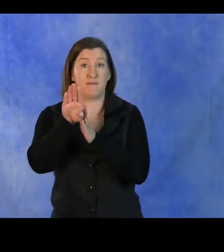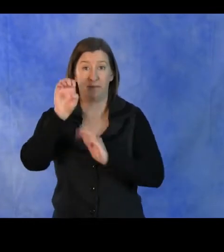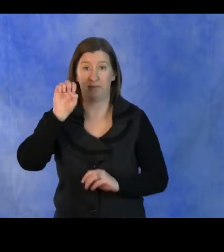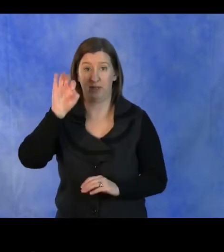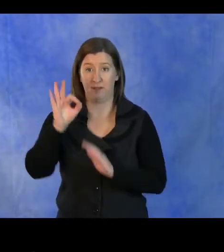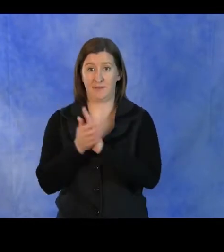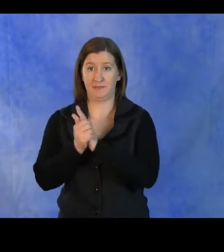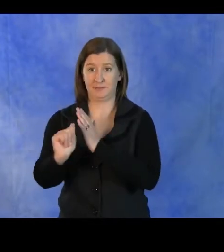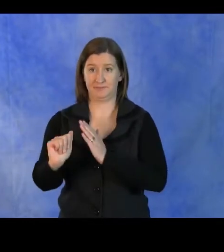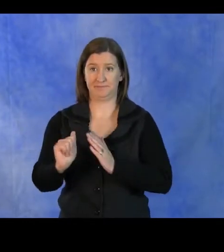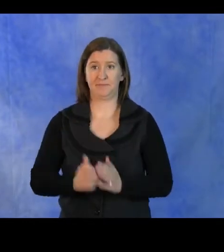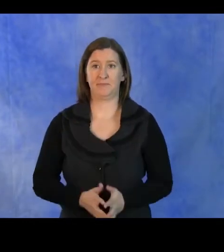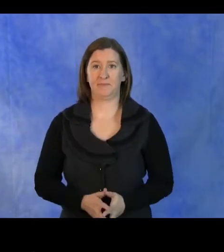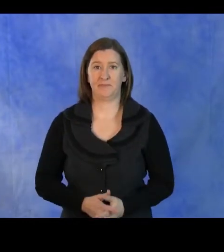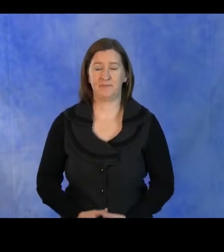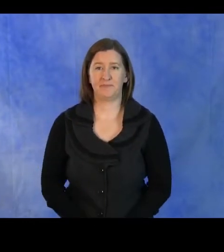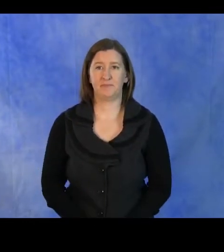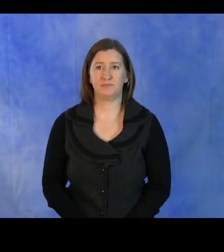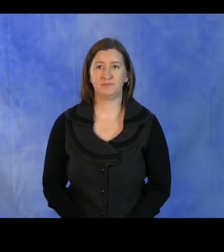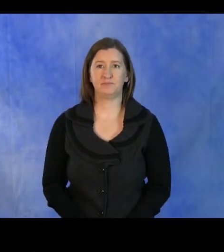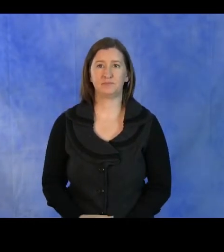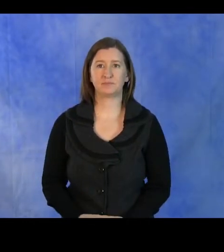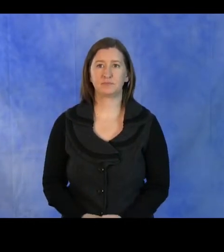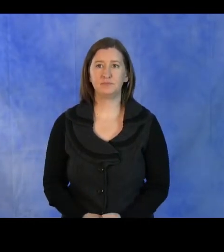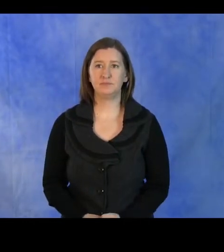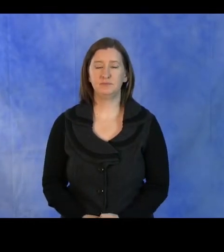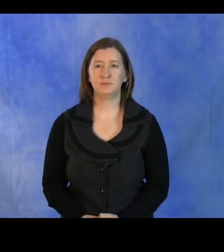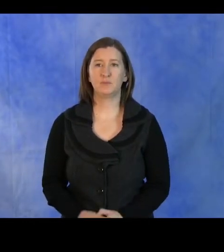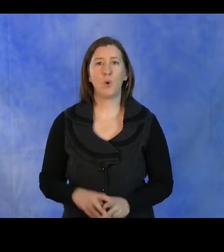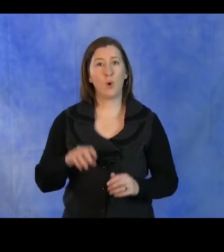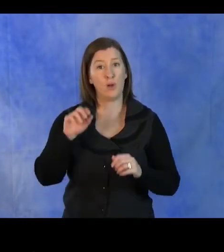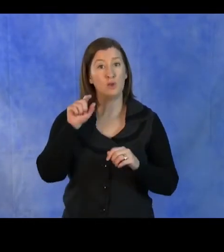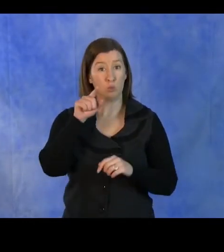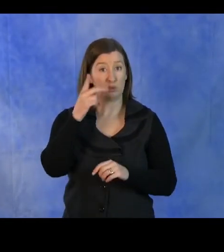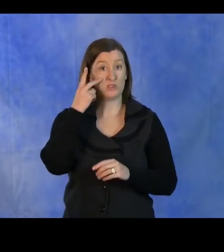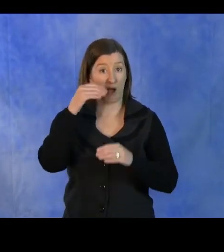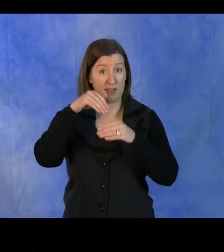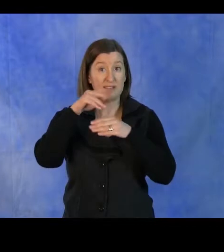psychological characteristics and experience to develop those skills.